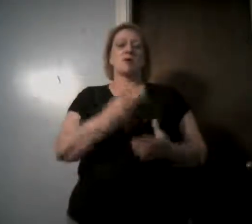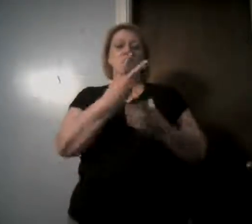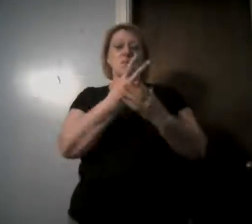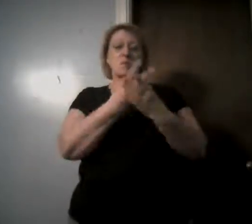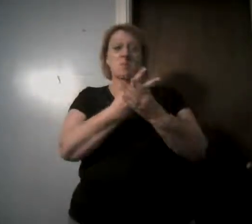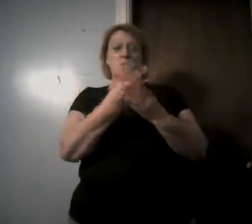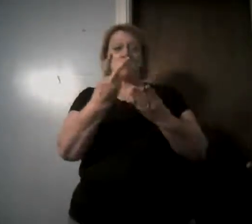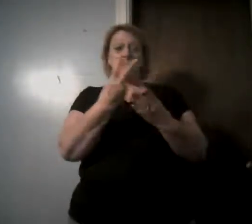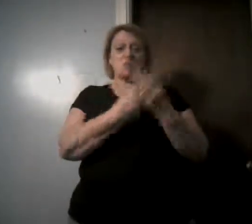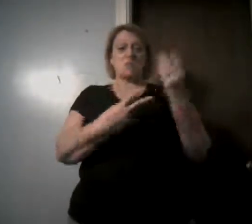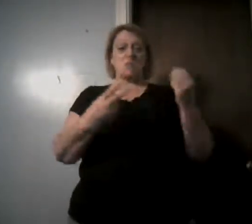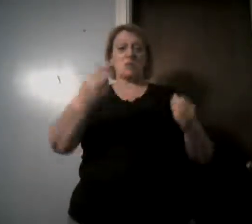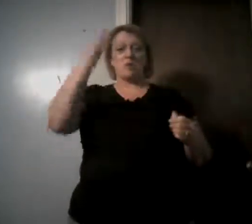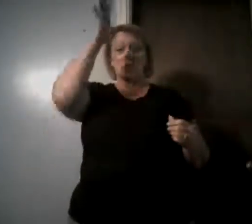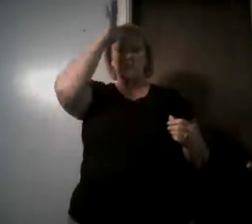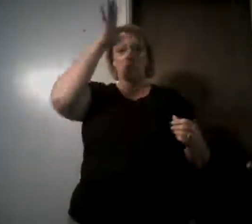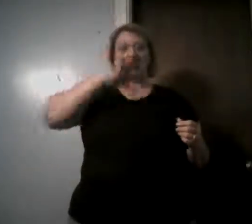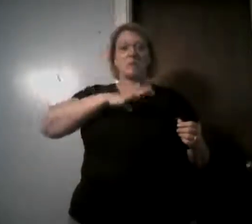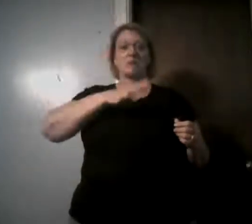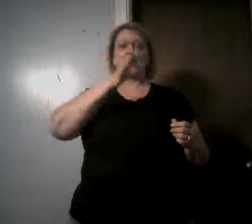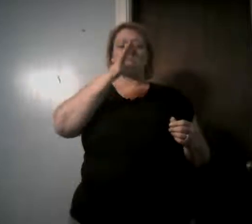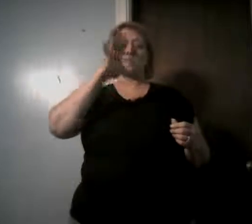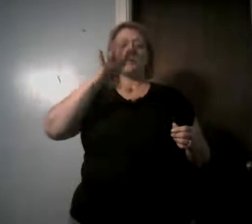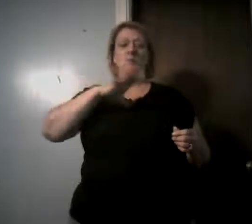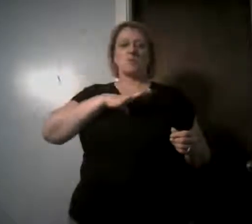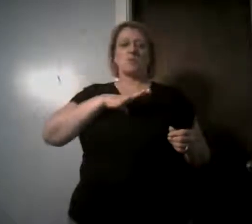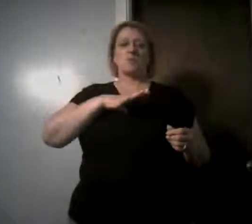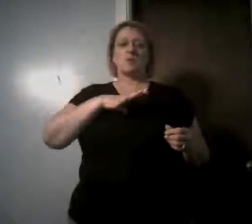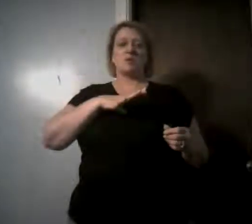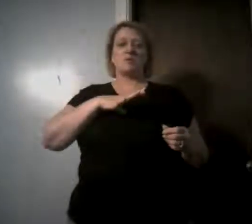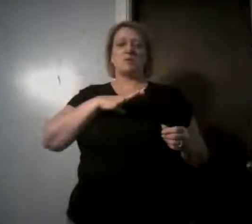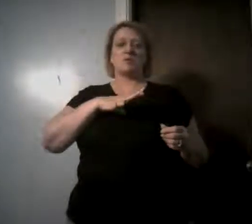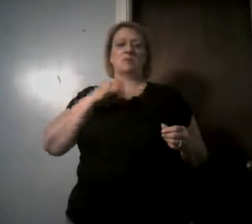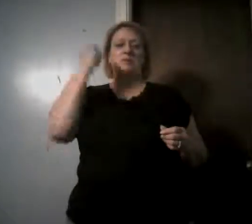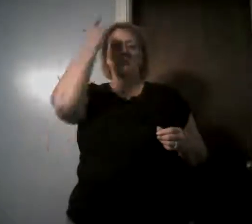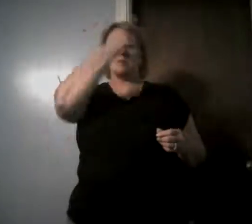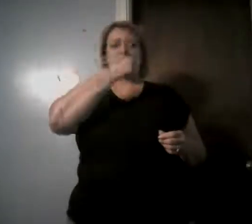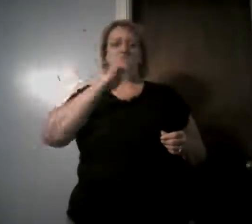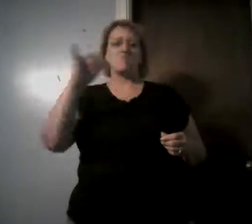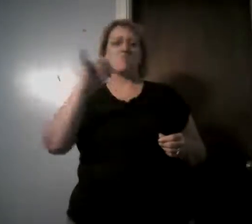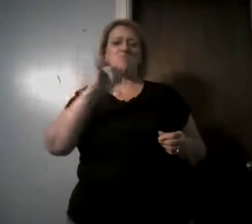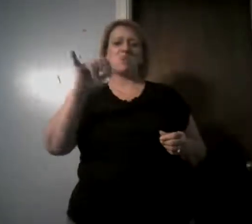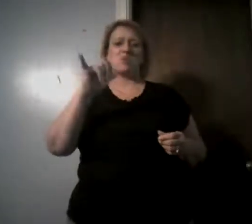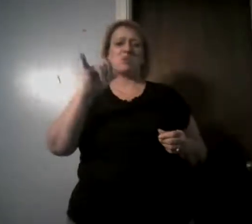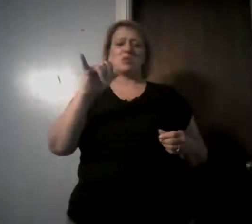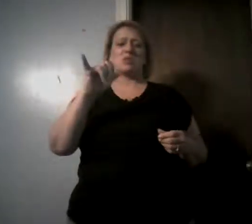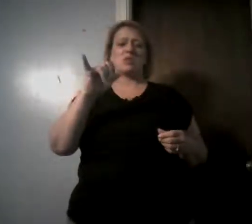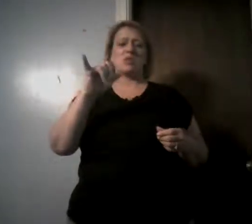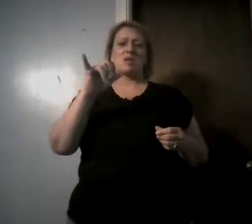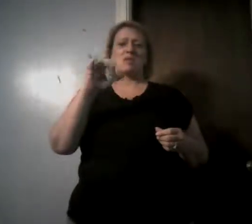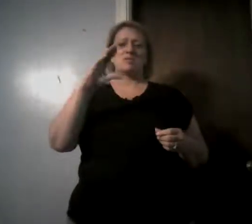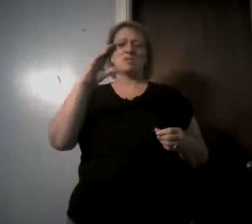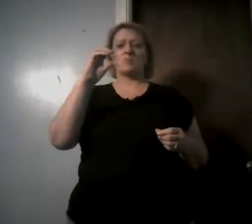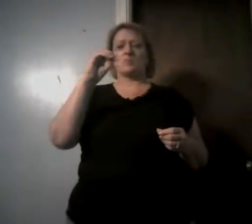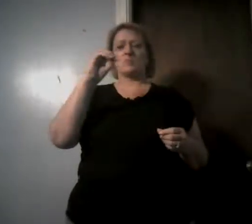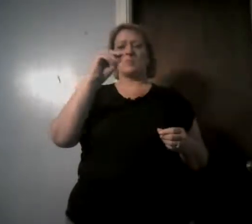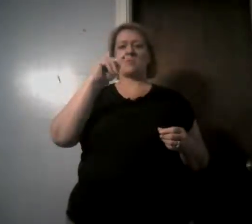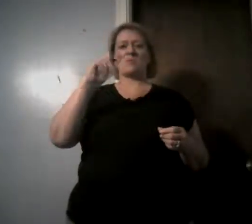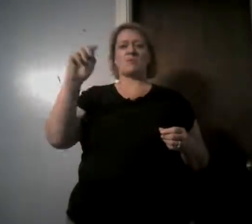Yeast infections can produce a thick, white vaginal discharge that looks like cottage cheese. It causes the vagina to become red and